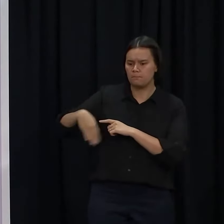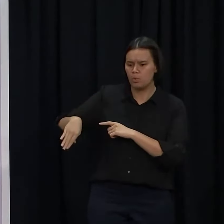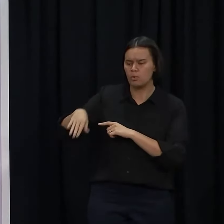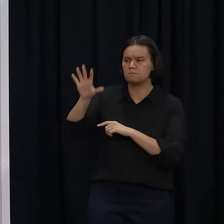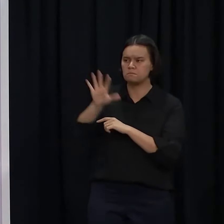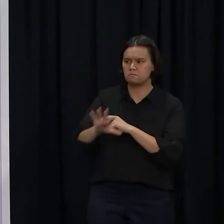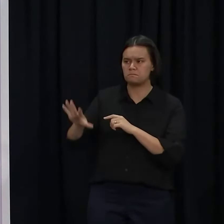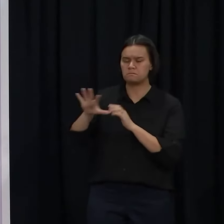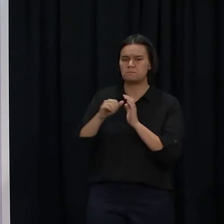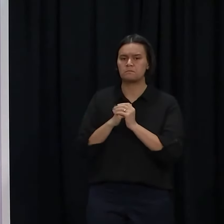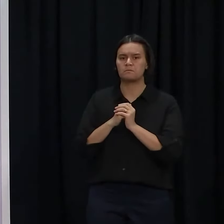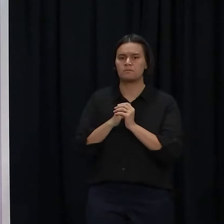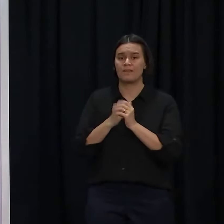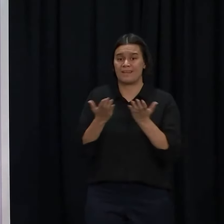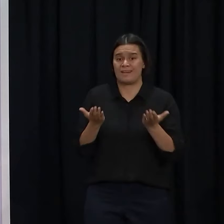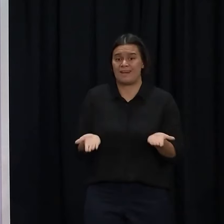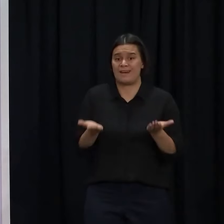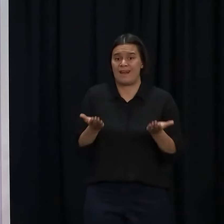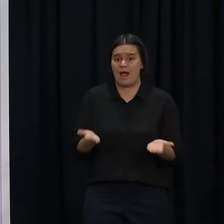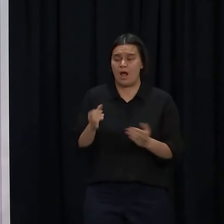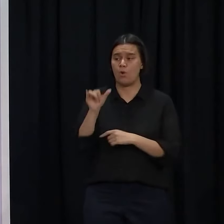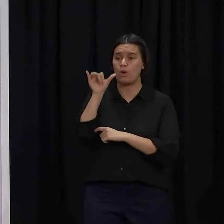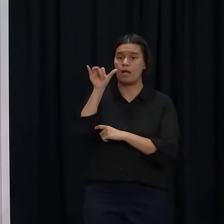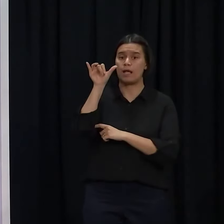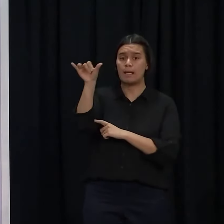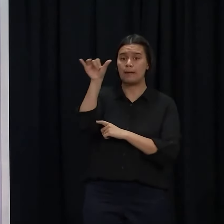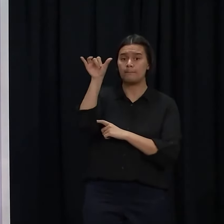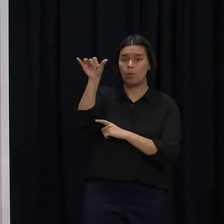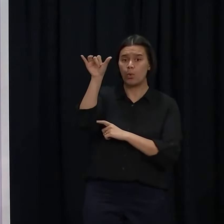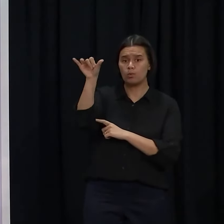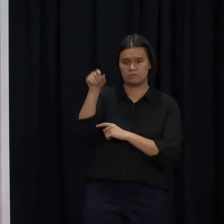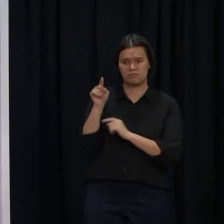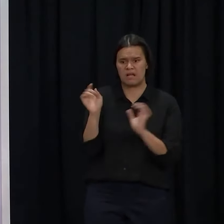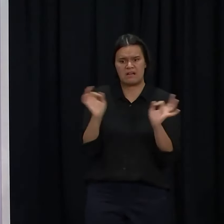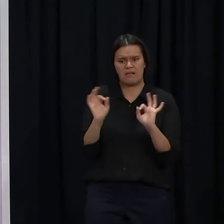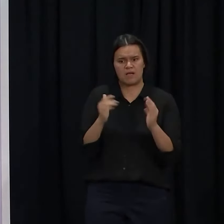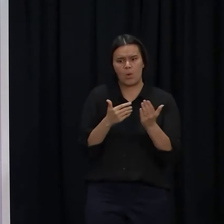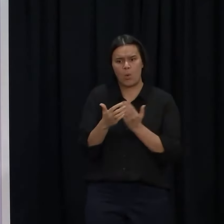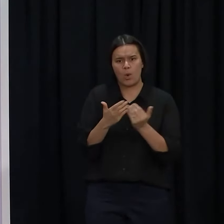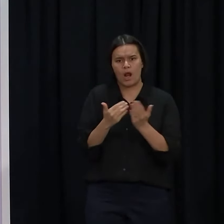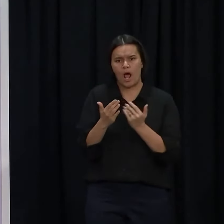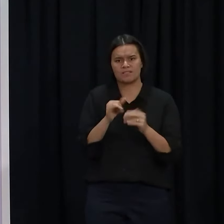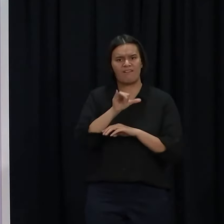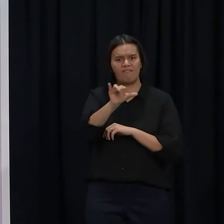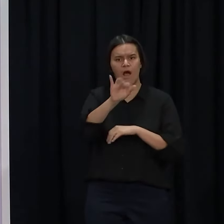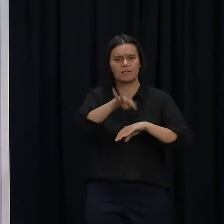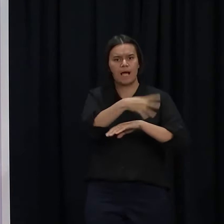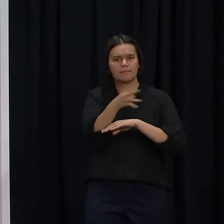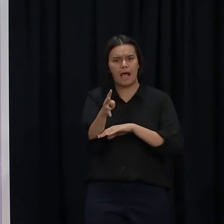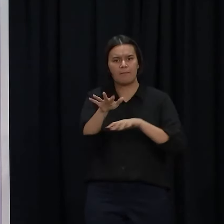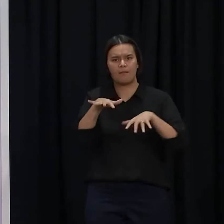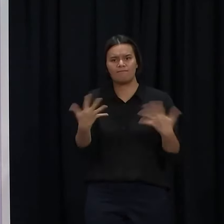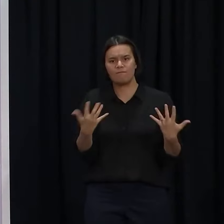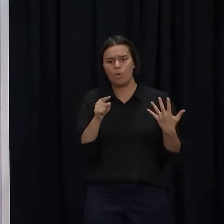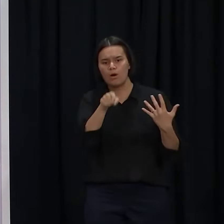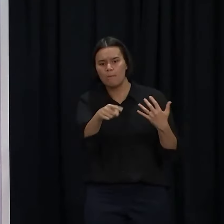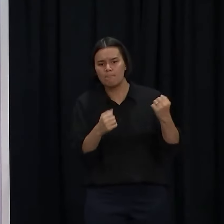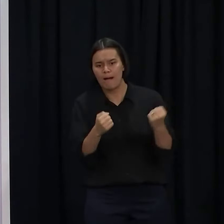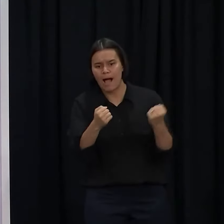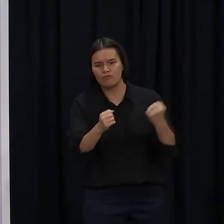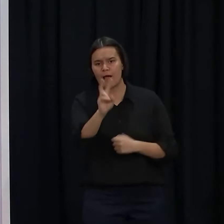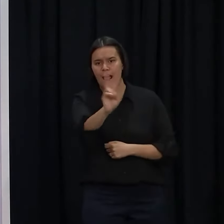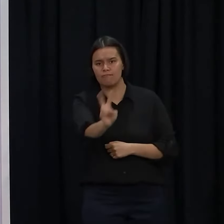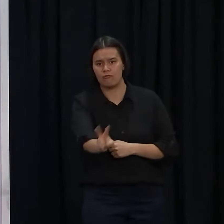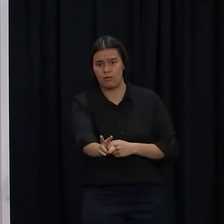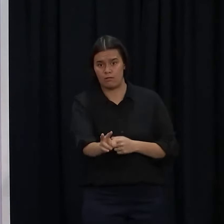airlines haven't booked or haven't arranged flights for March and April. Is it really realistic for people to expect there